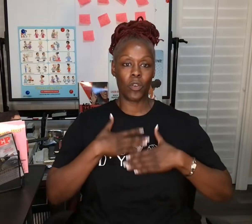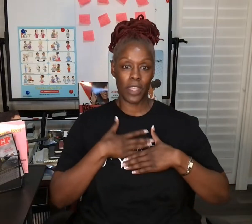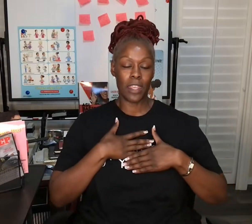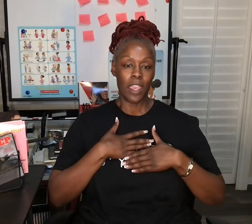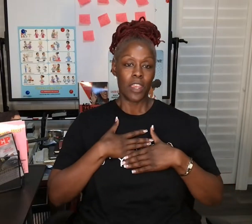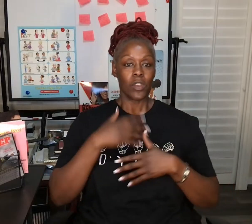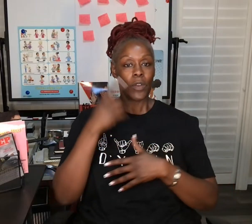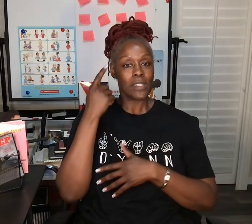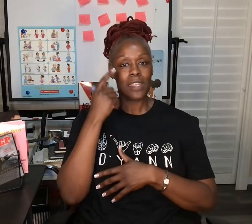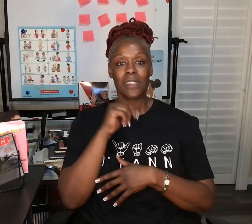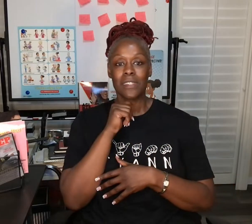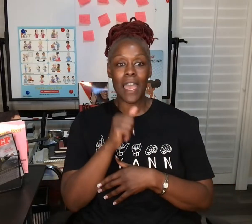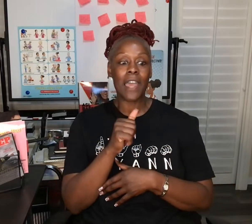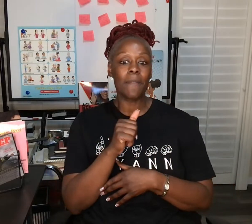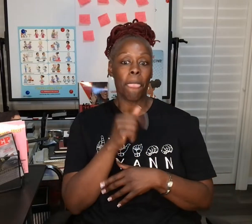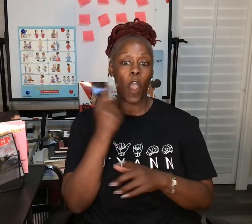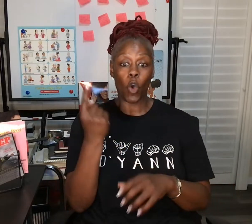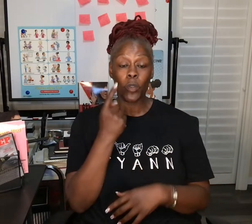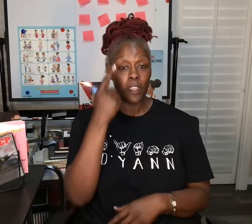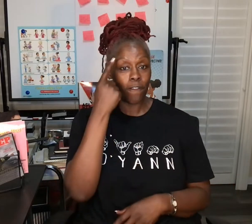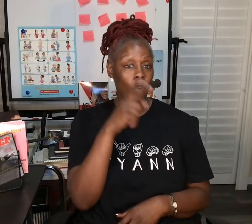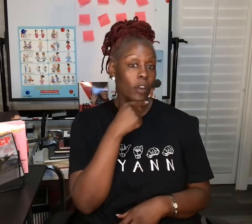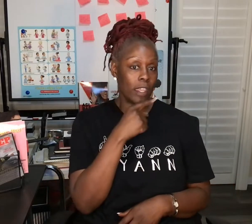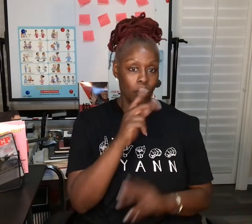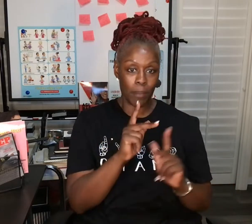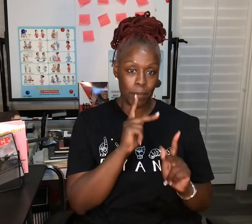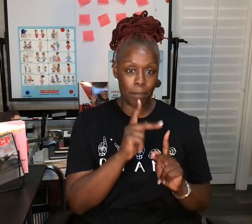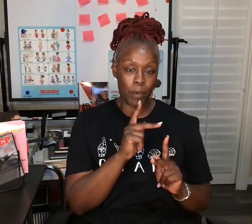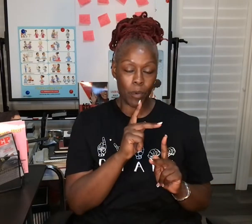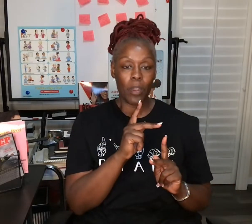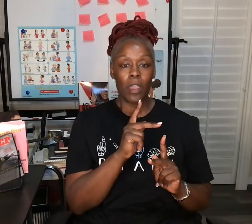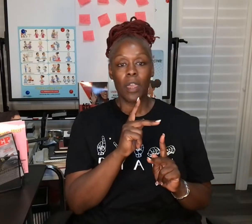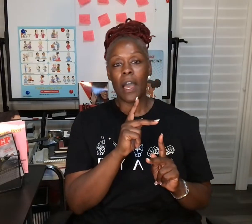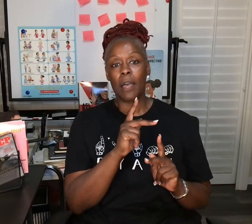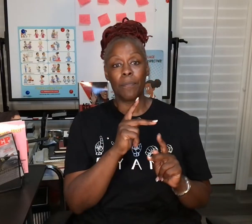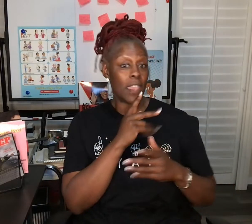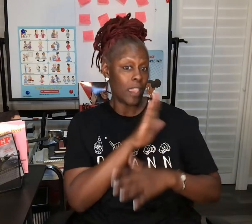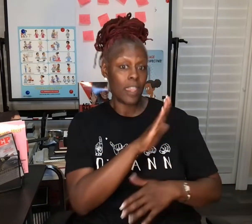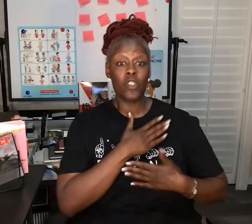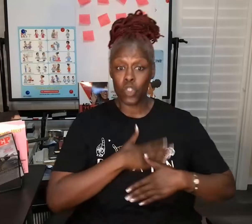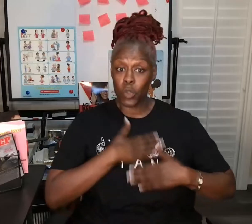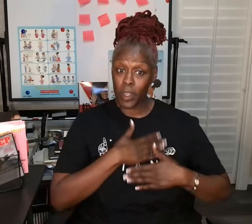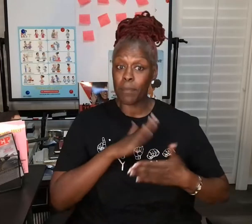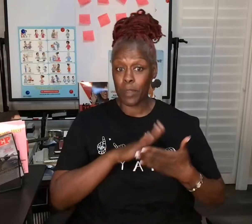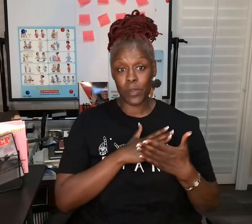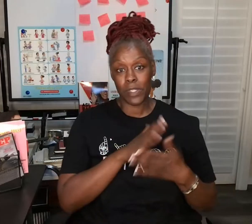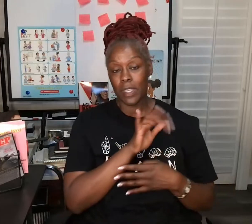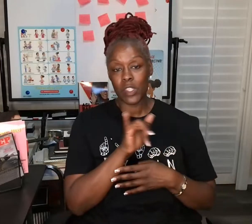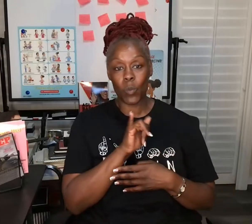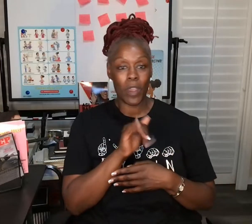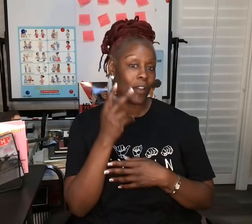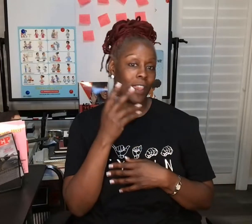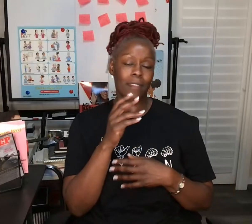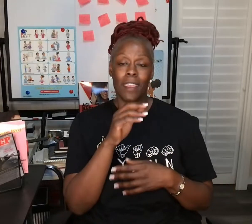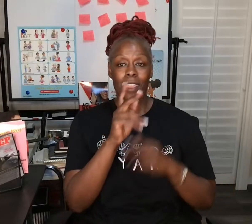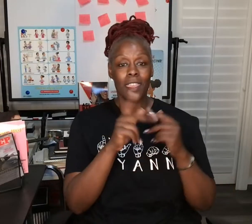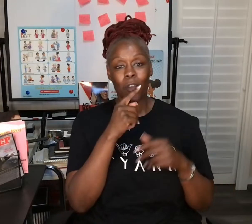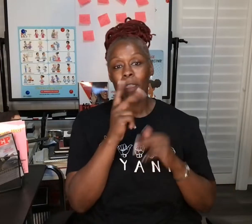it. So it's not only for hearing people. They enjoy music as well, and hearing